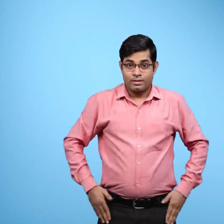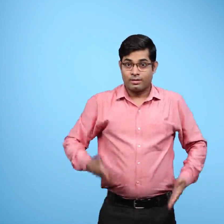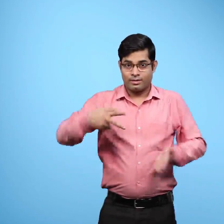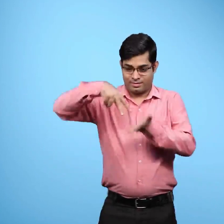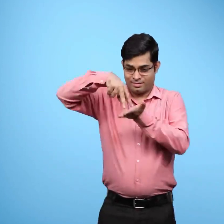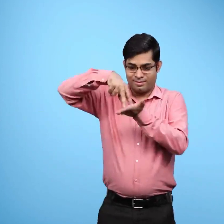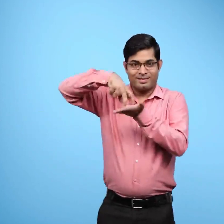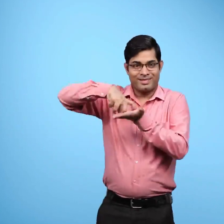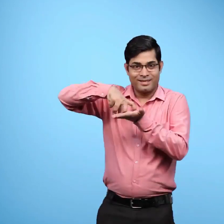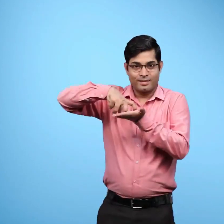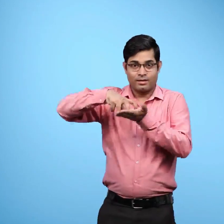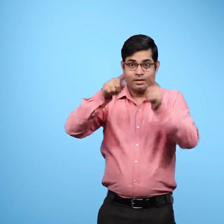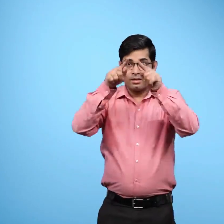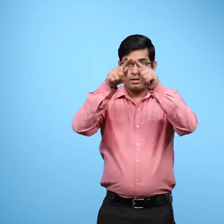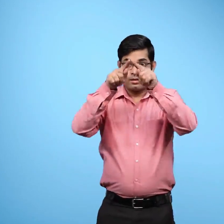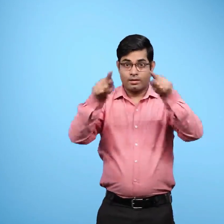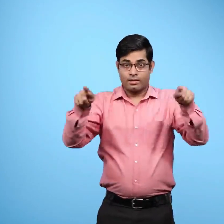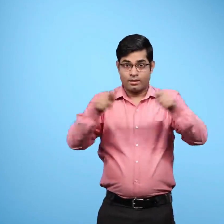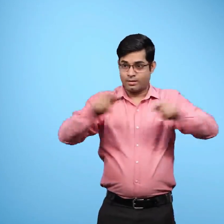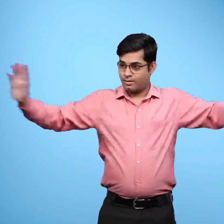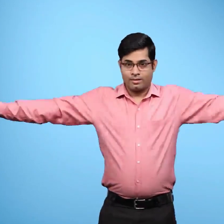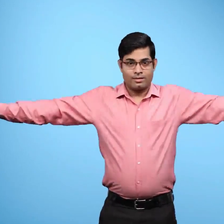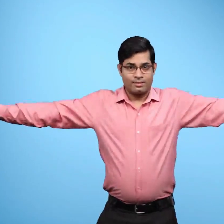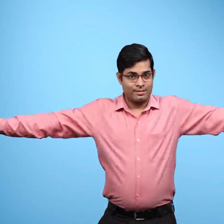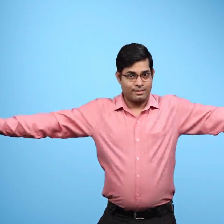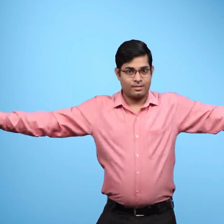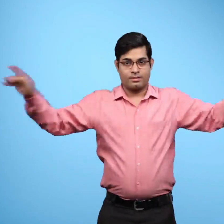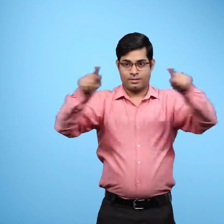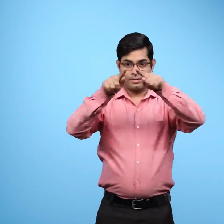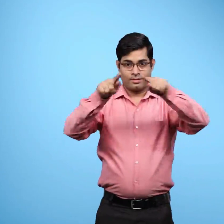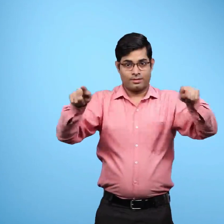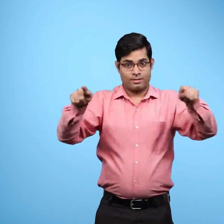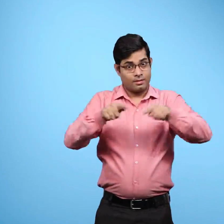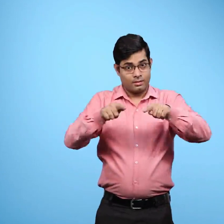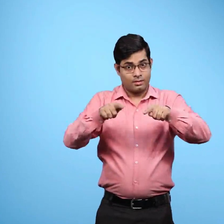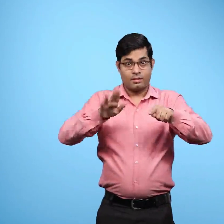Both legs are wide open and slanting in opposite directions